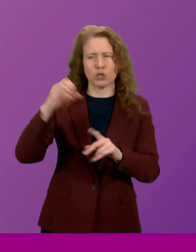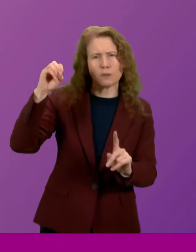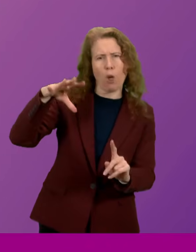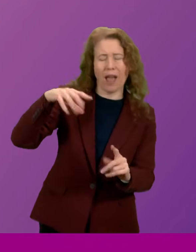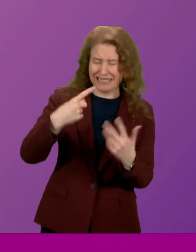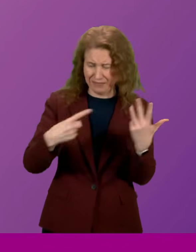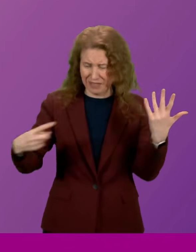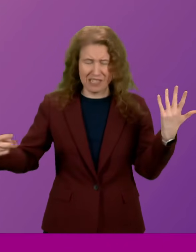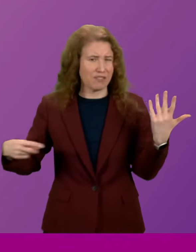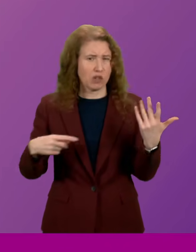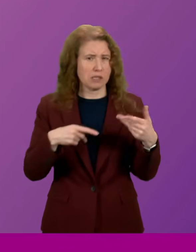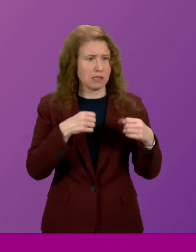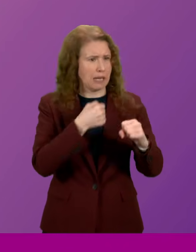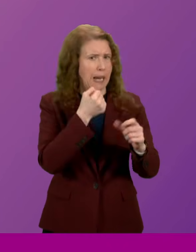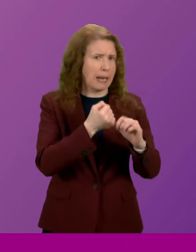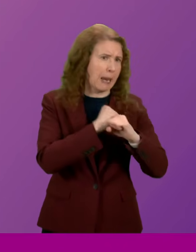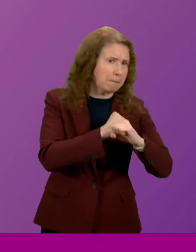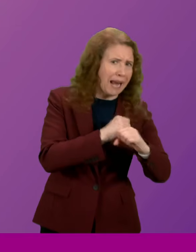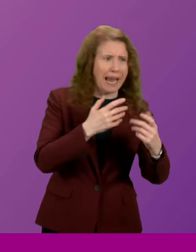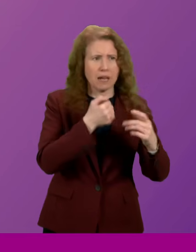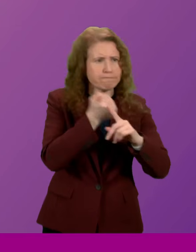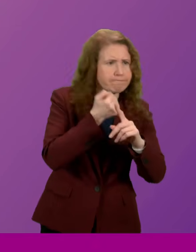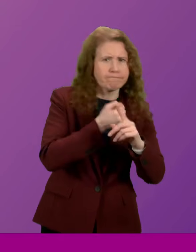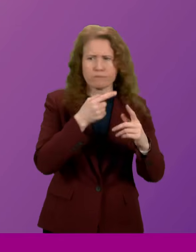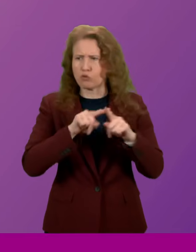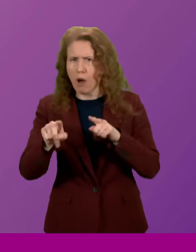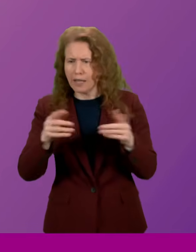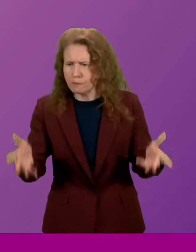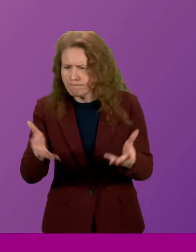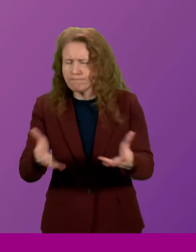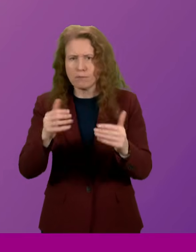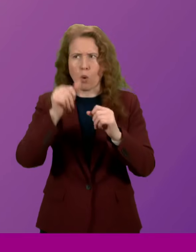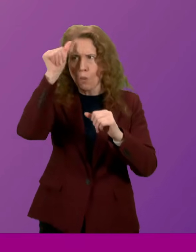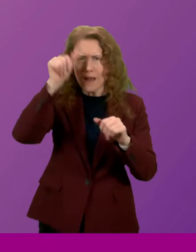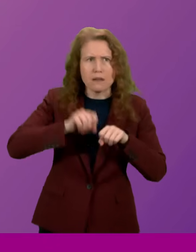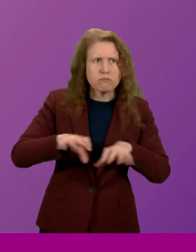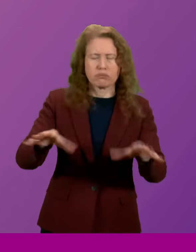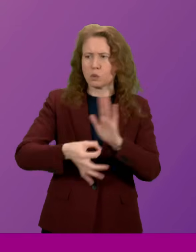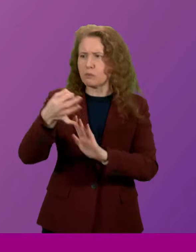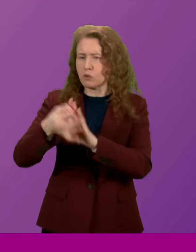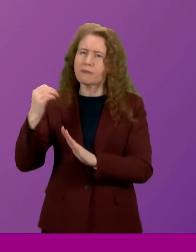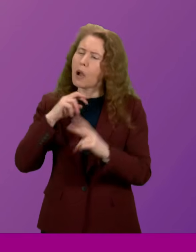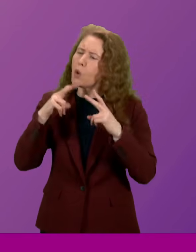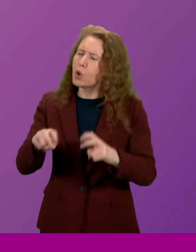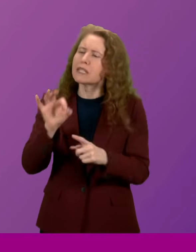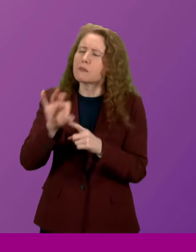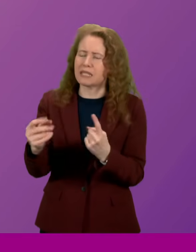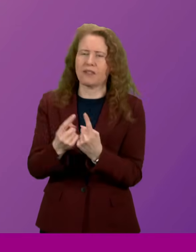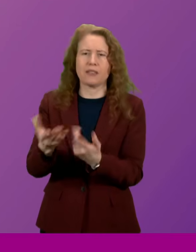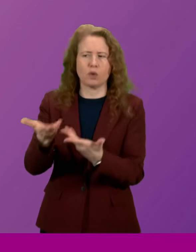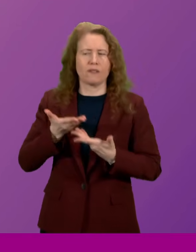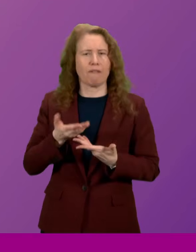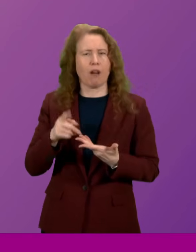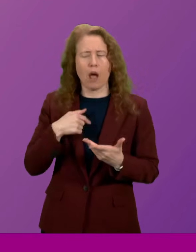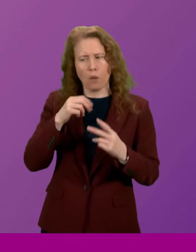measures been taken to improve road safety, but I will look into the specific issue that Mr Bibby has set out for me and